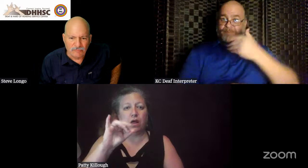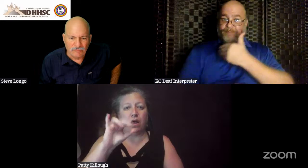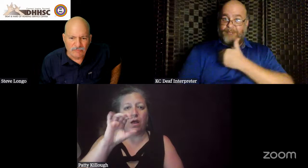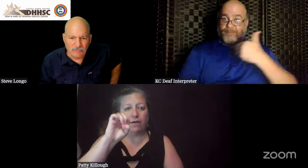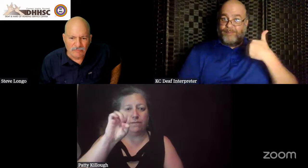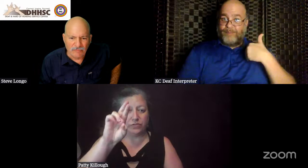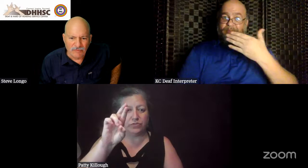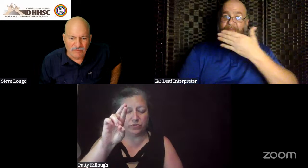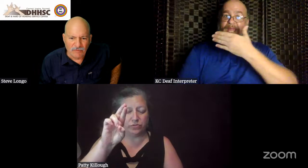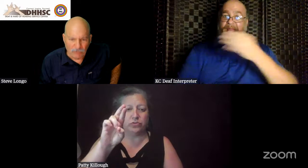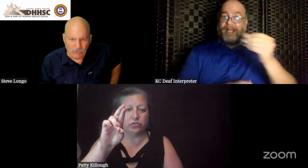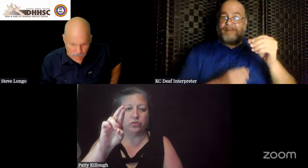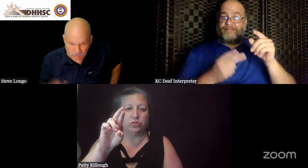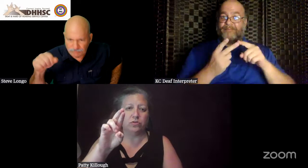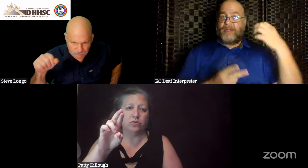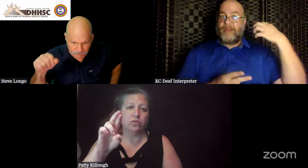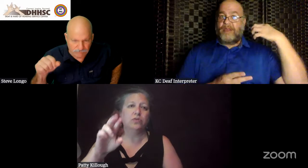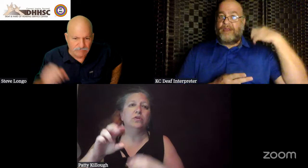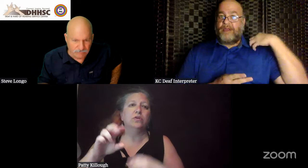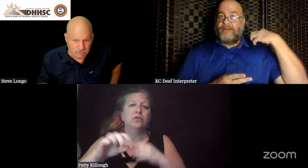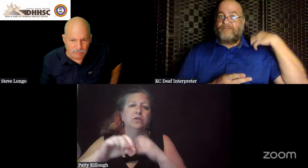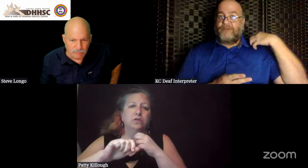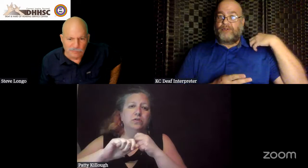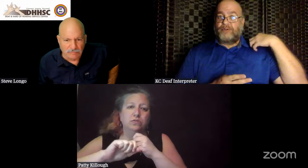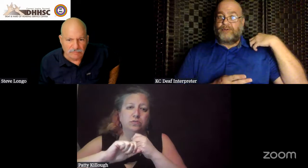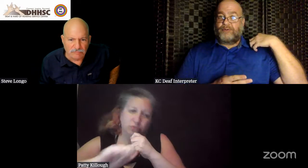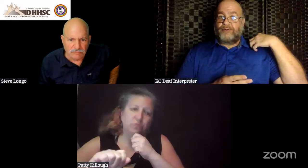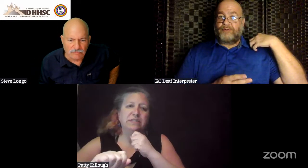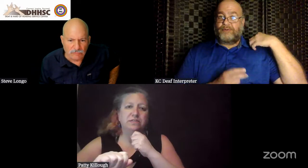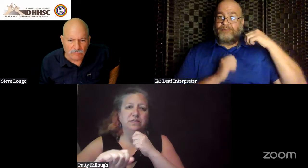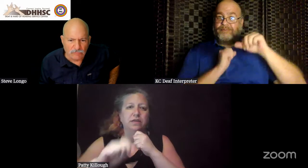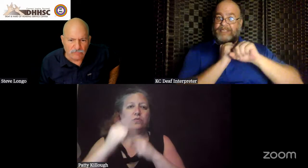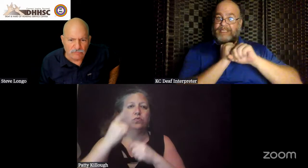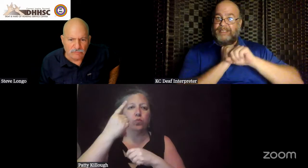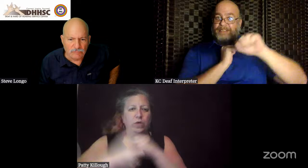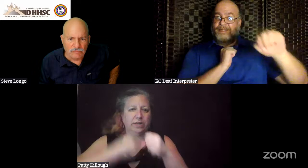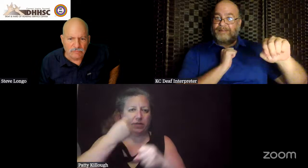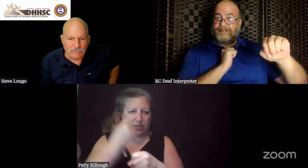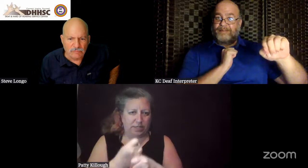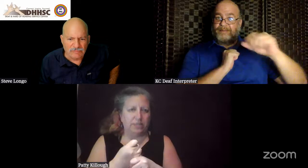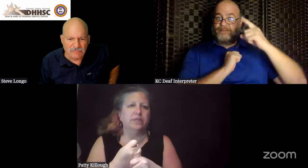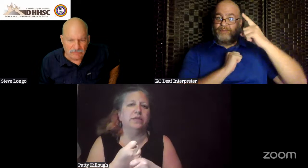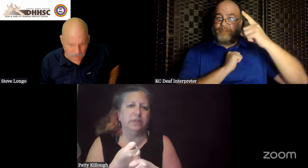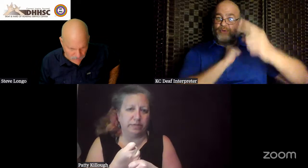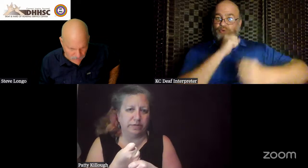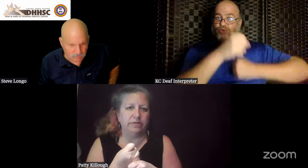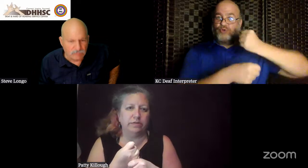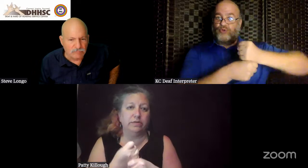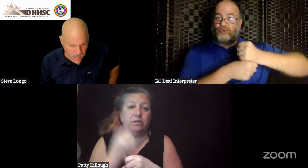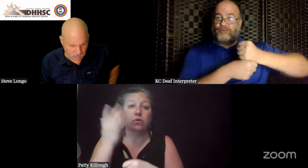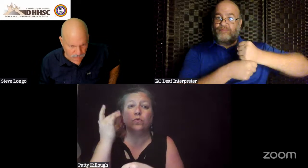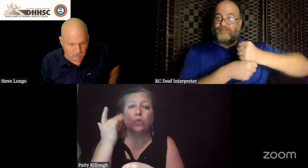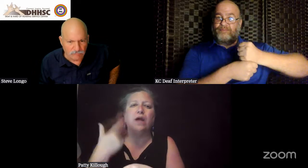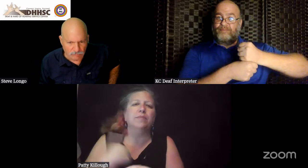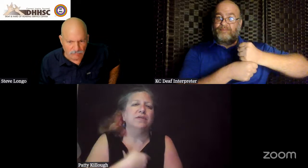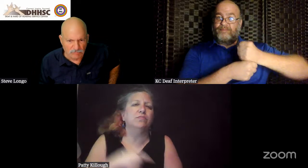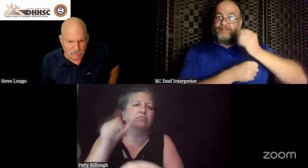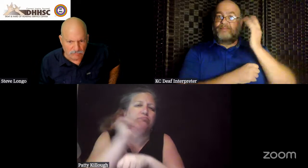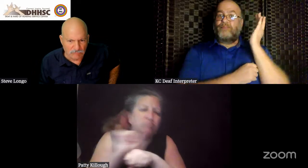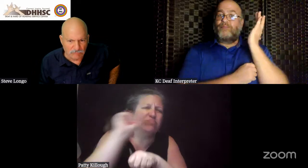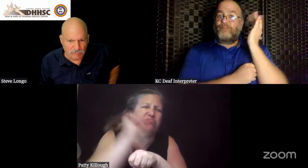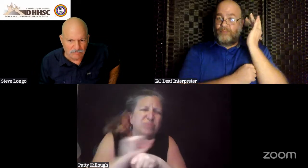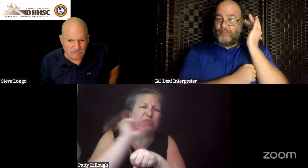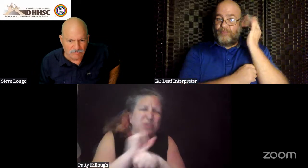we had planned to vote for the members and for officers to extend their terms by